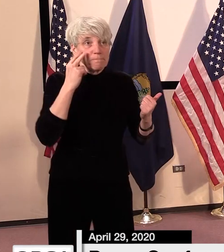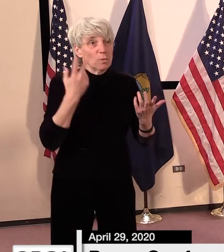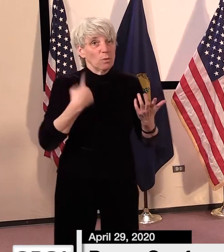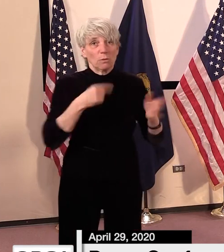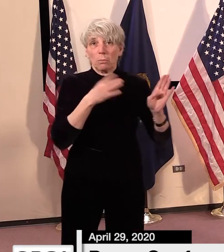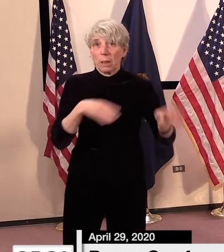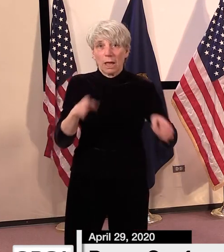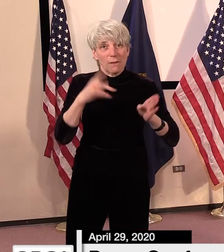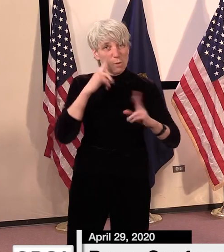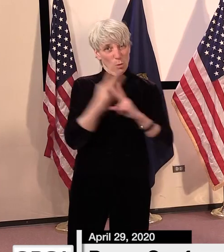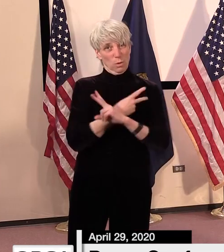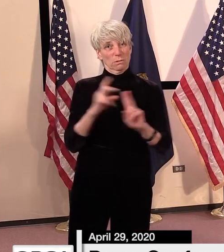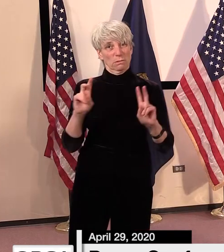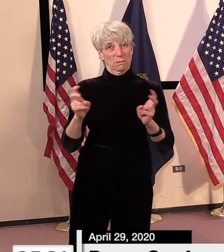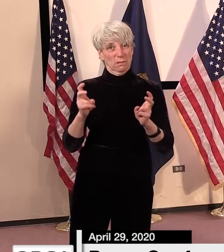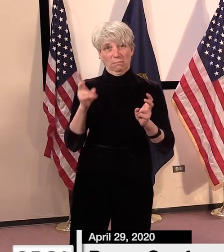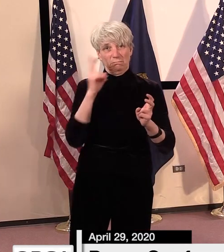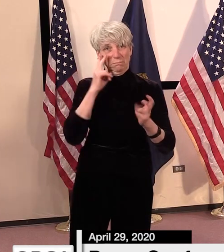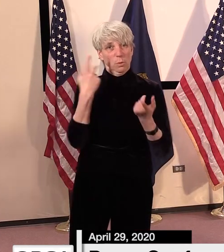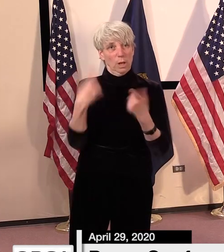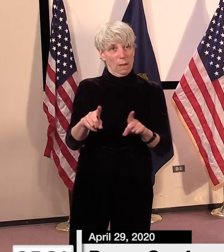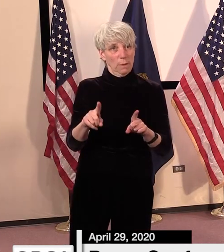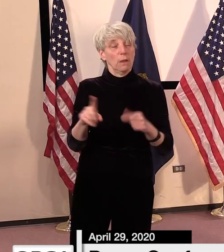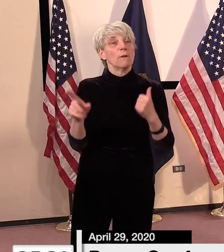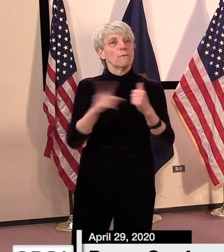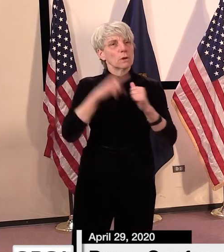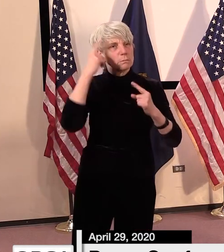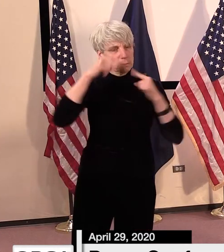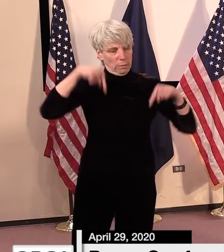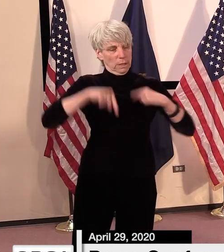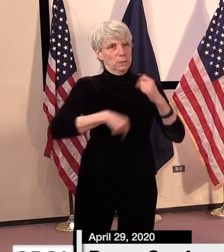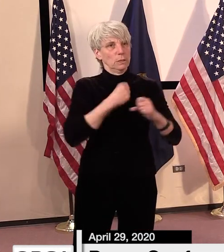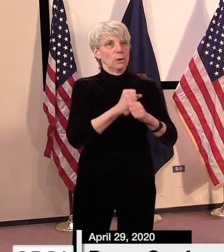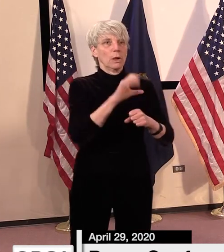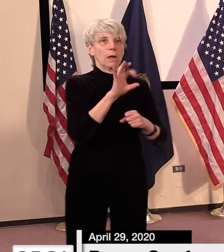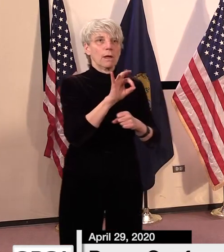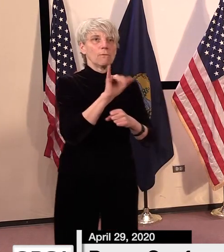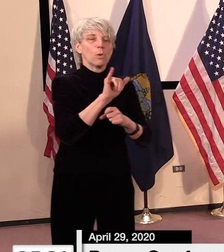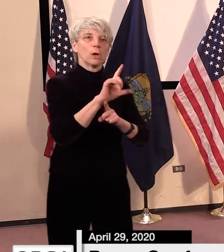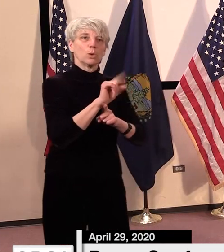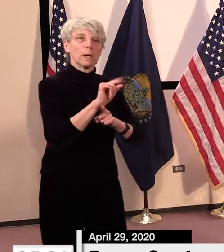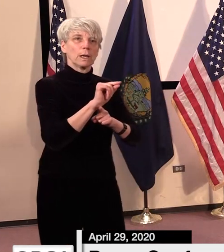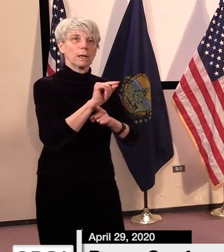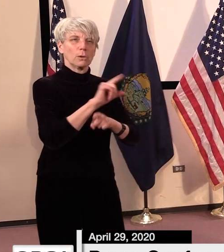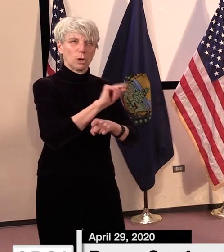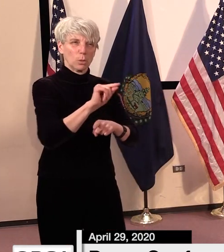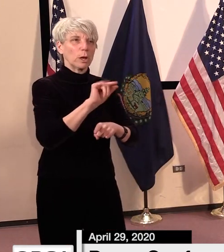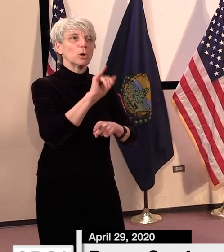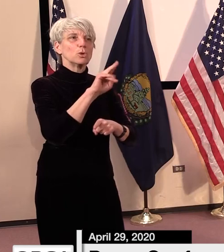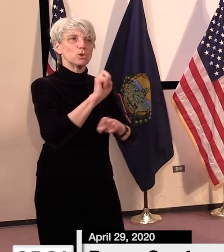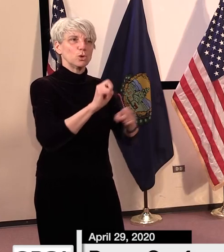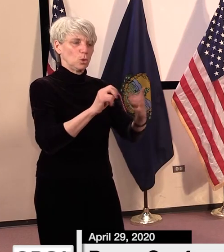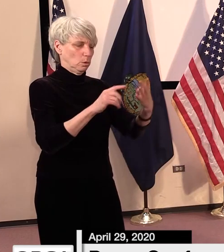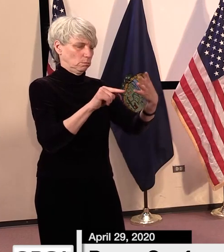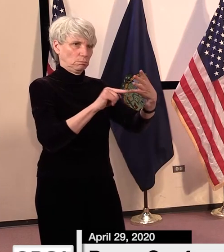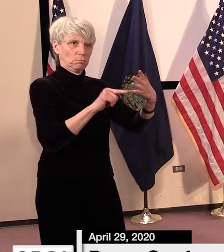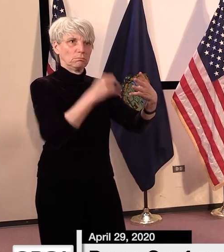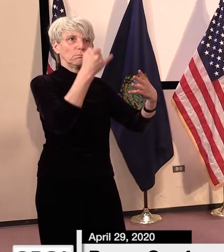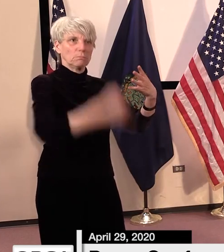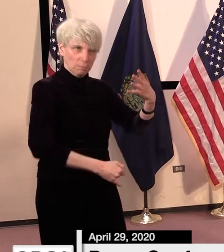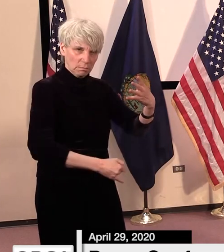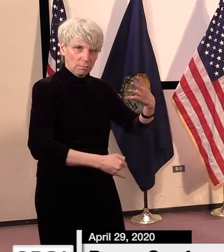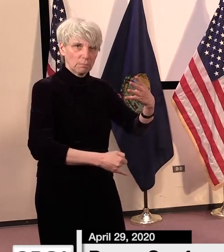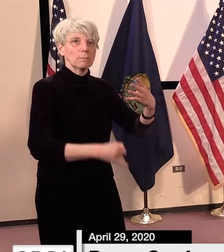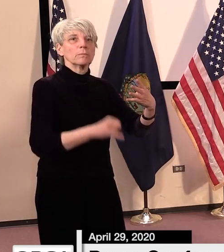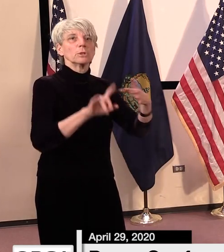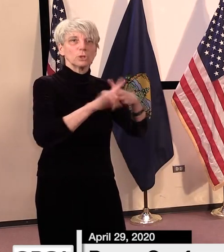present, first of all, we have to take care of fiscal year 20, which is going to end at the end of June. So with all the projections coming in at this point